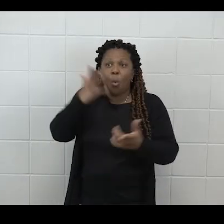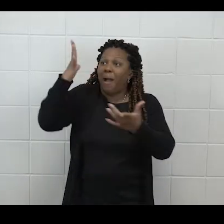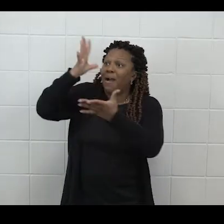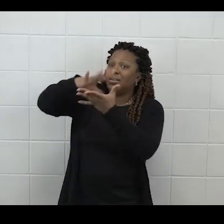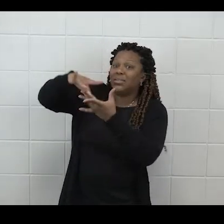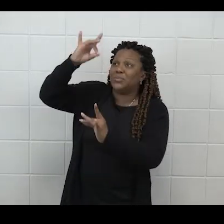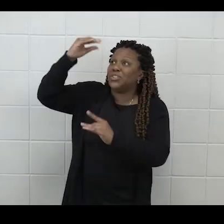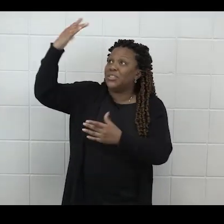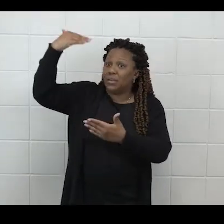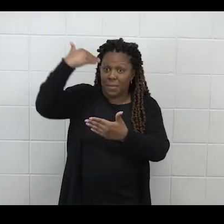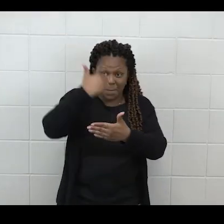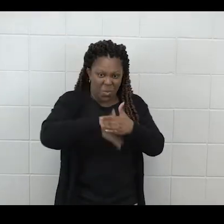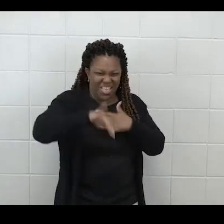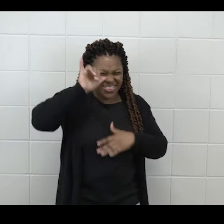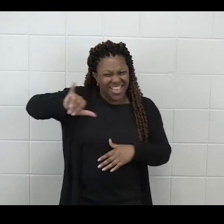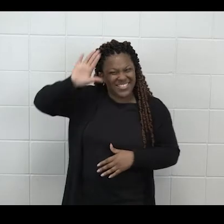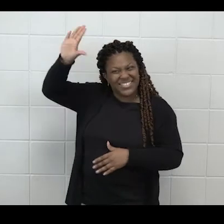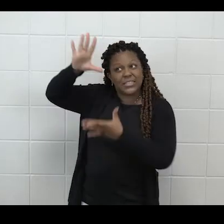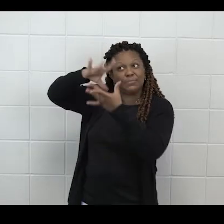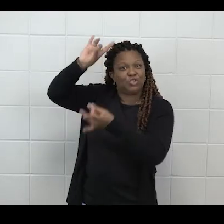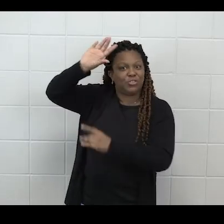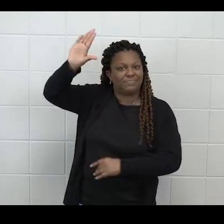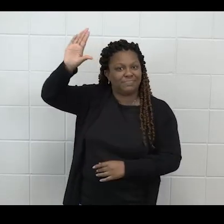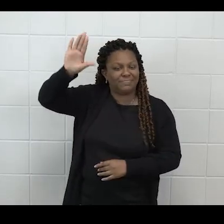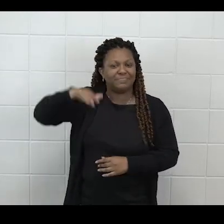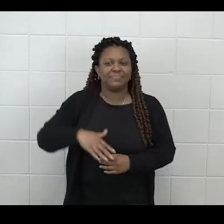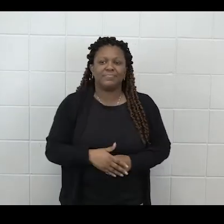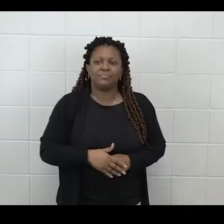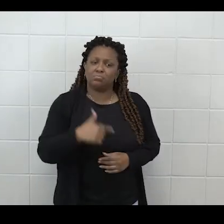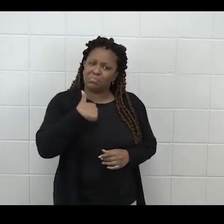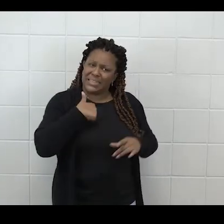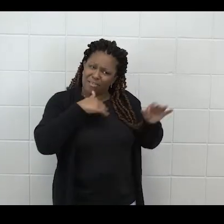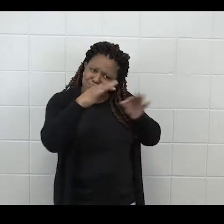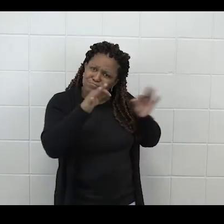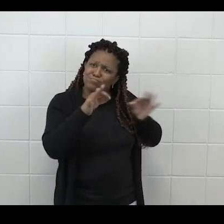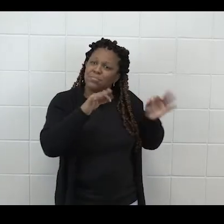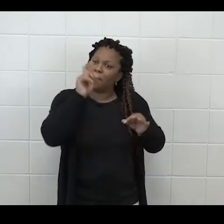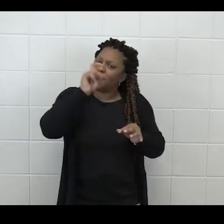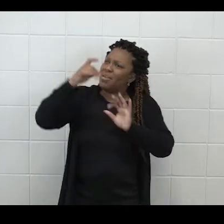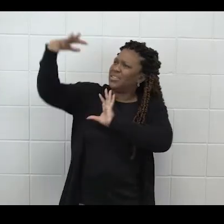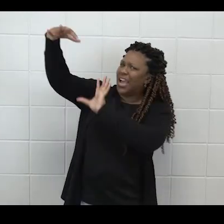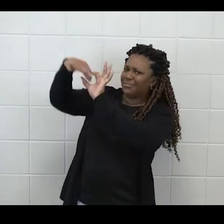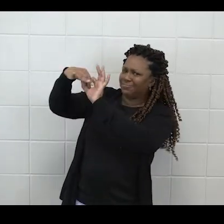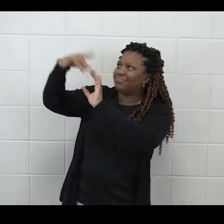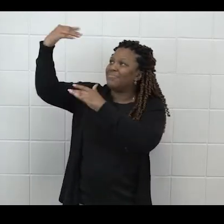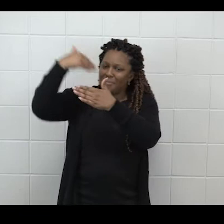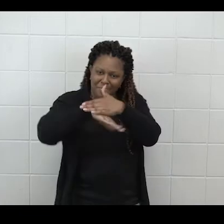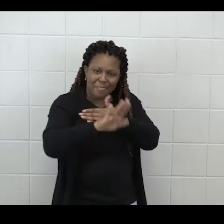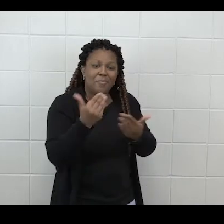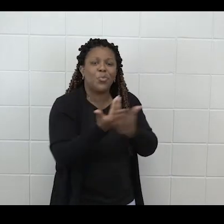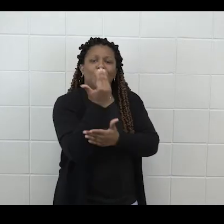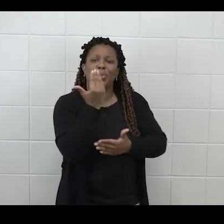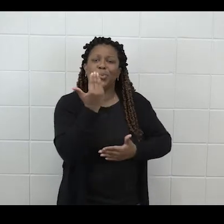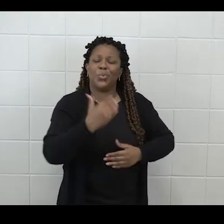spirit. Do not be astonished that I said to you, you must be born from above. The wind blows where